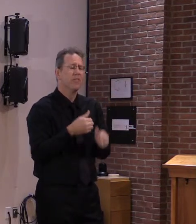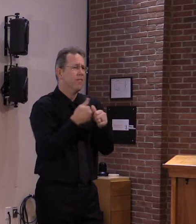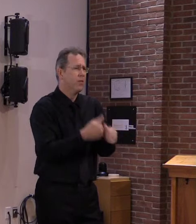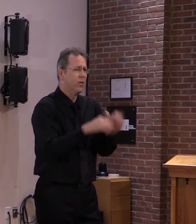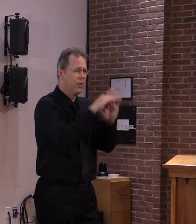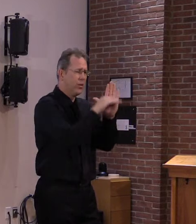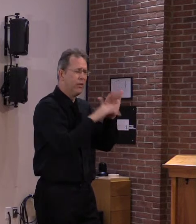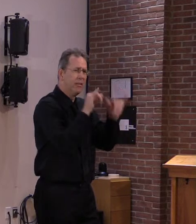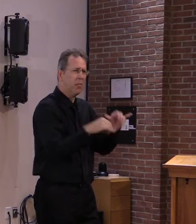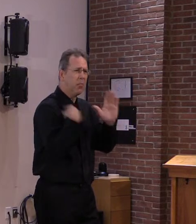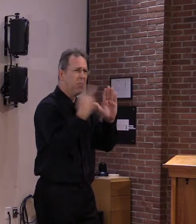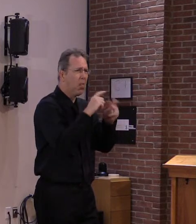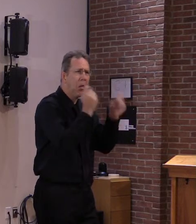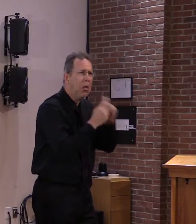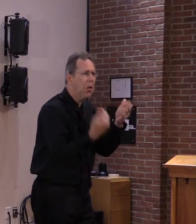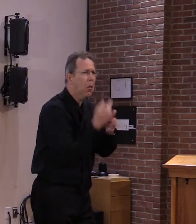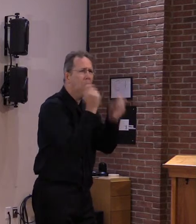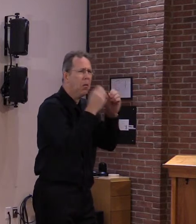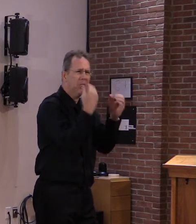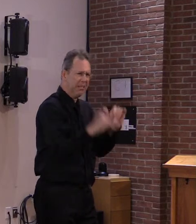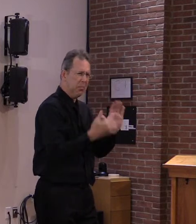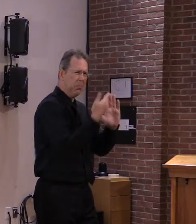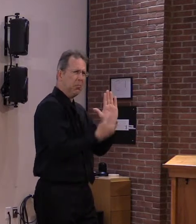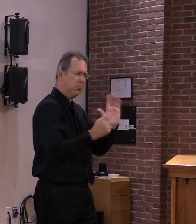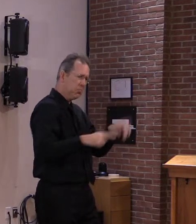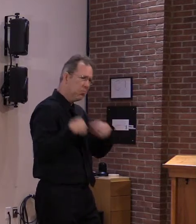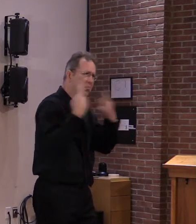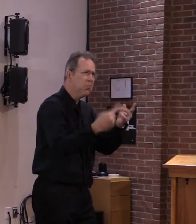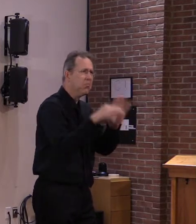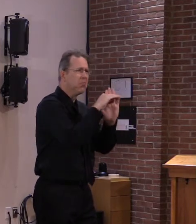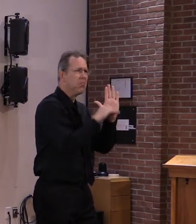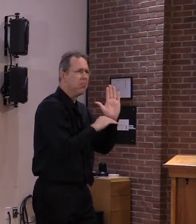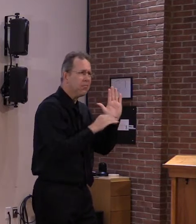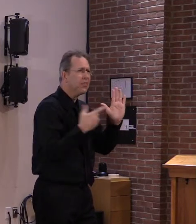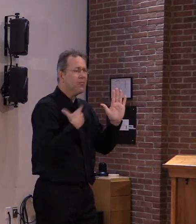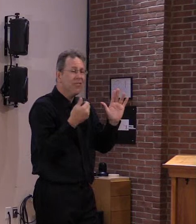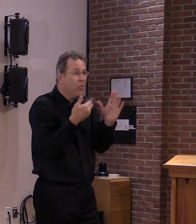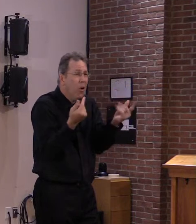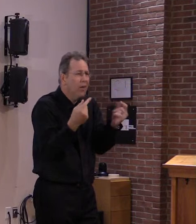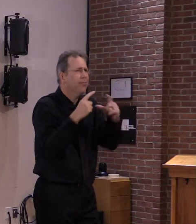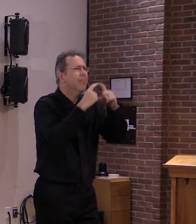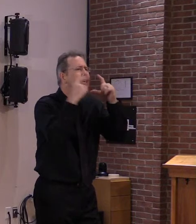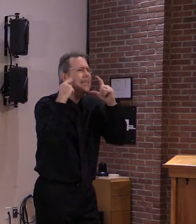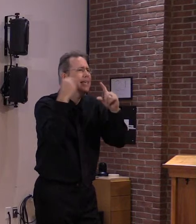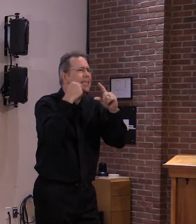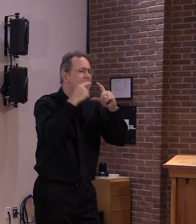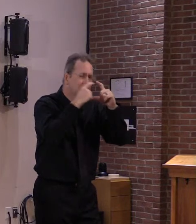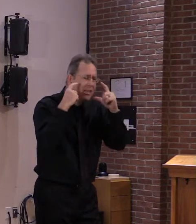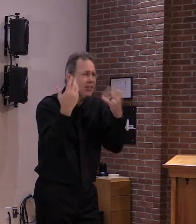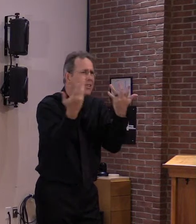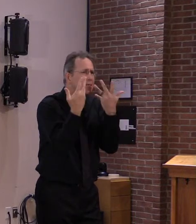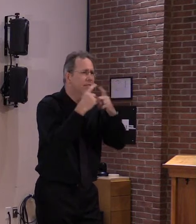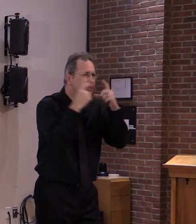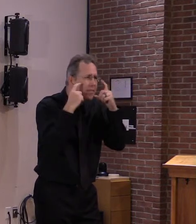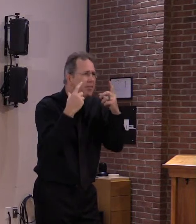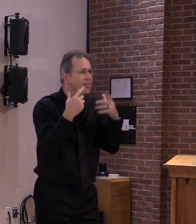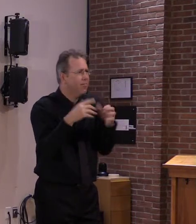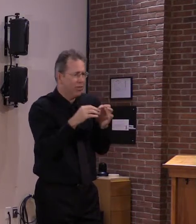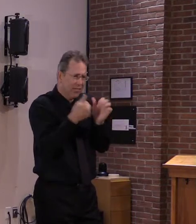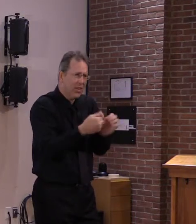I would define education broadly to include not only academics, but also their social and emotional well-being and overall